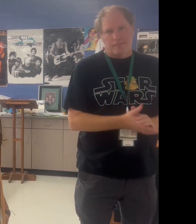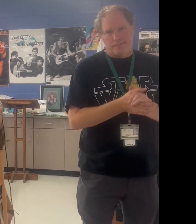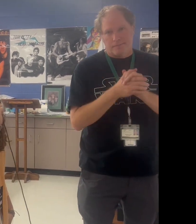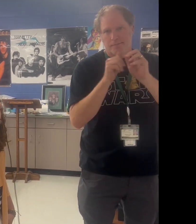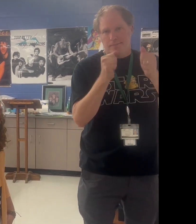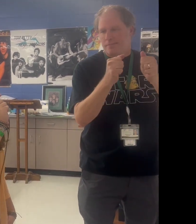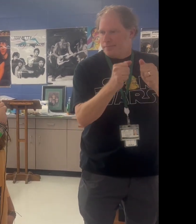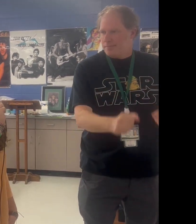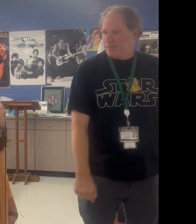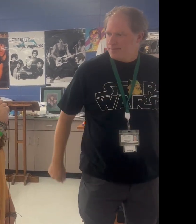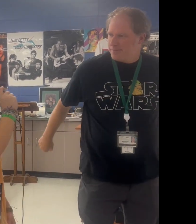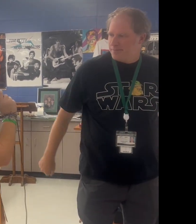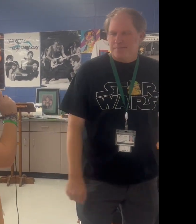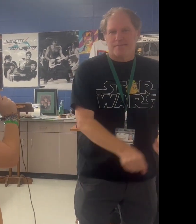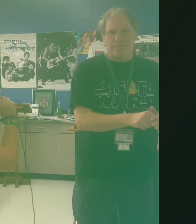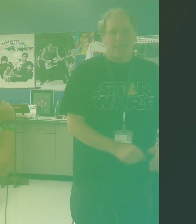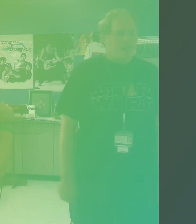good answer. Thank you so much, Mr. Irvin.